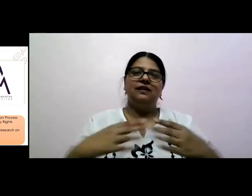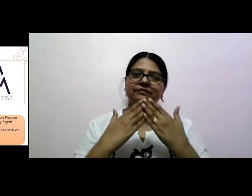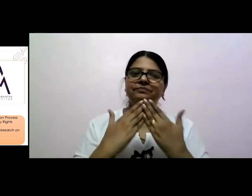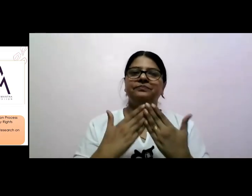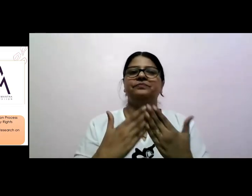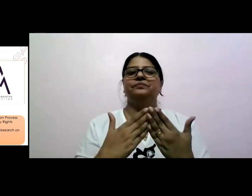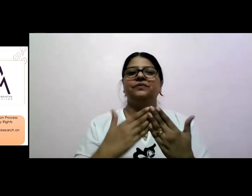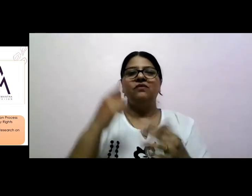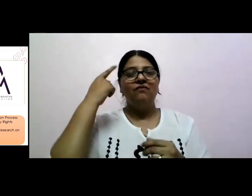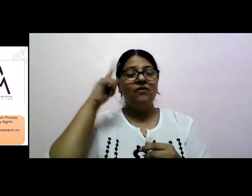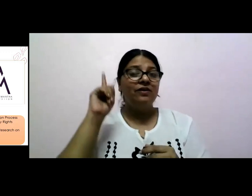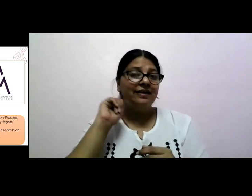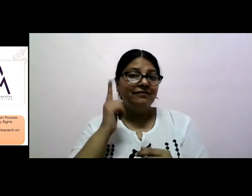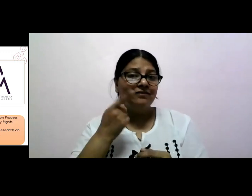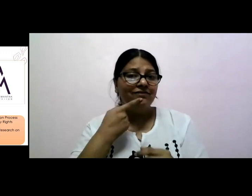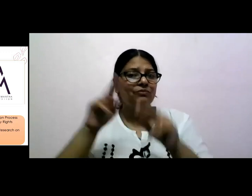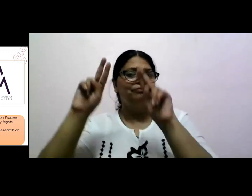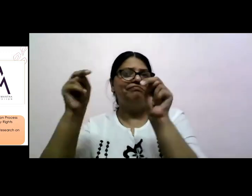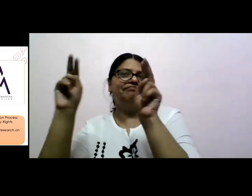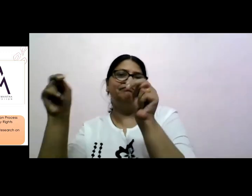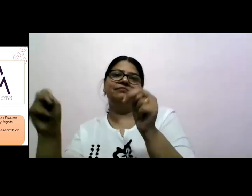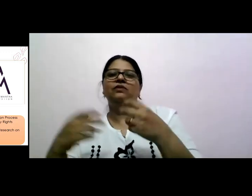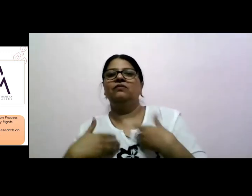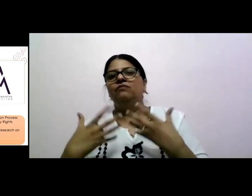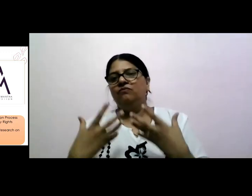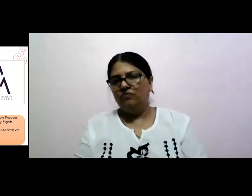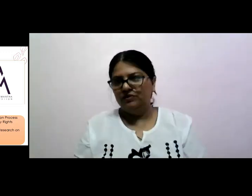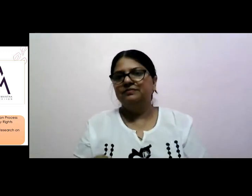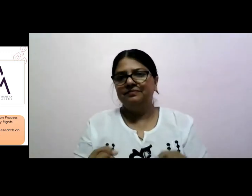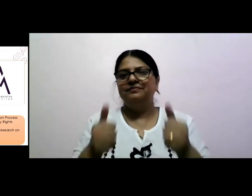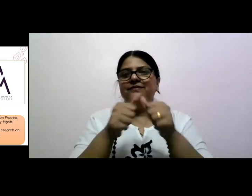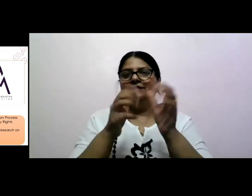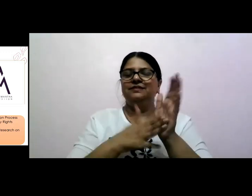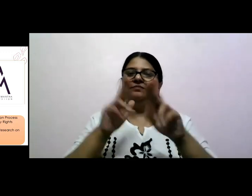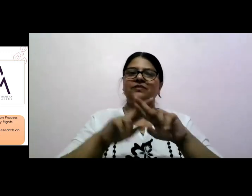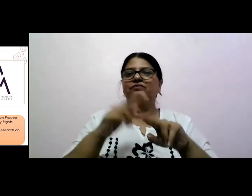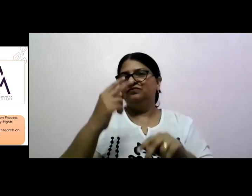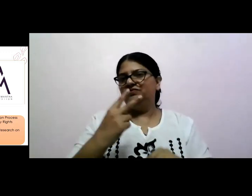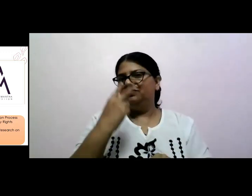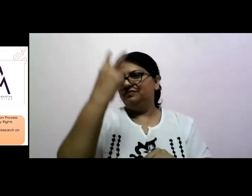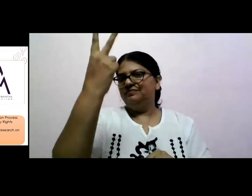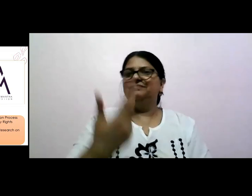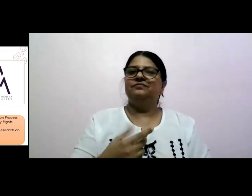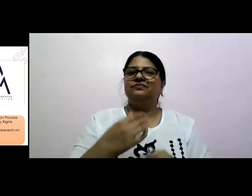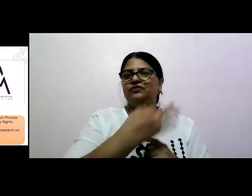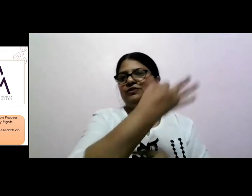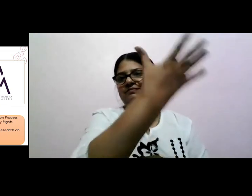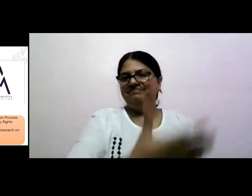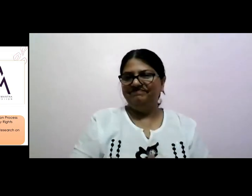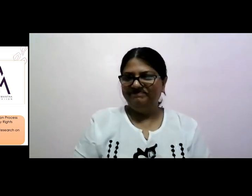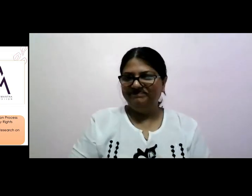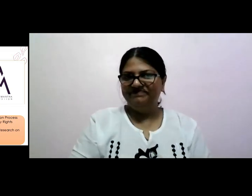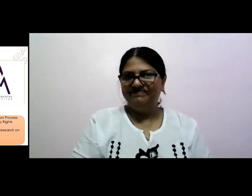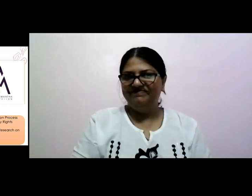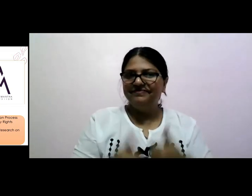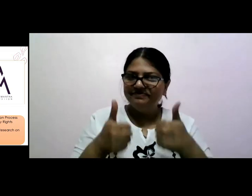end, we just want more research and for education, for related to the deaf. And that is what